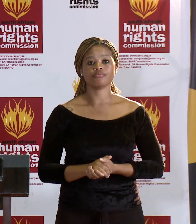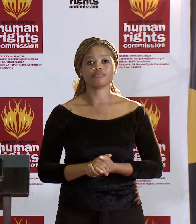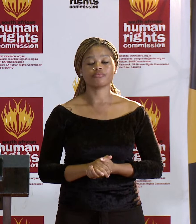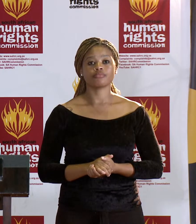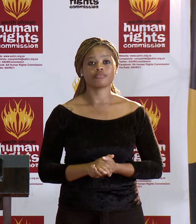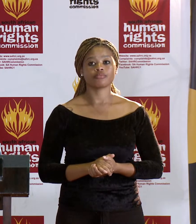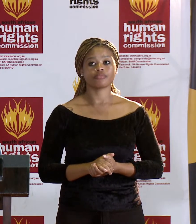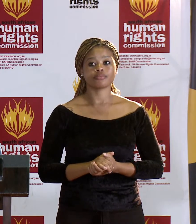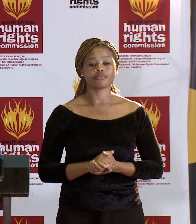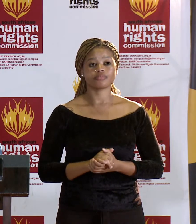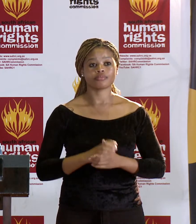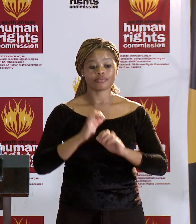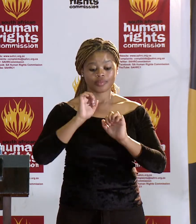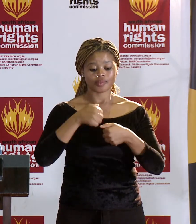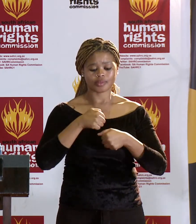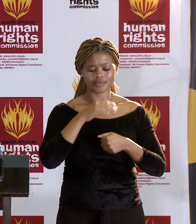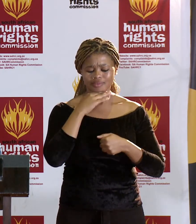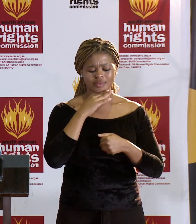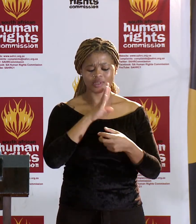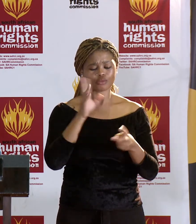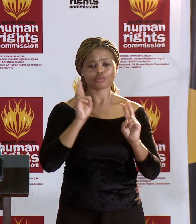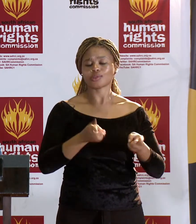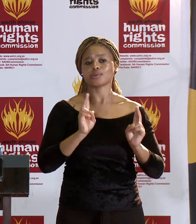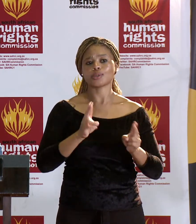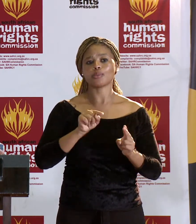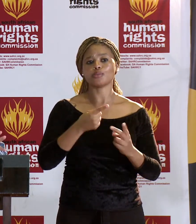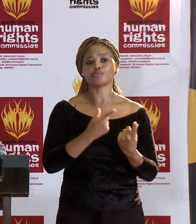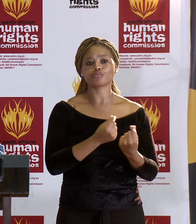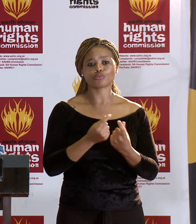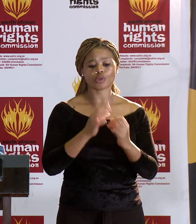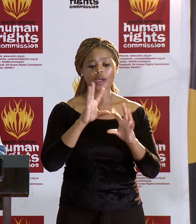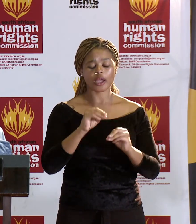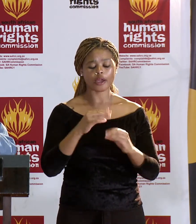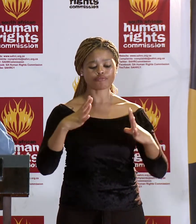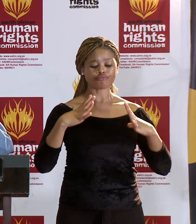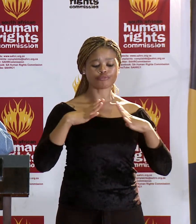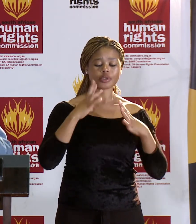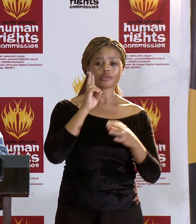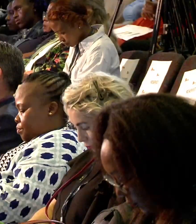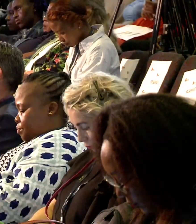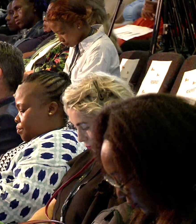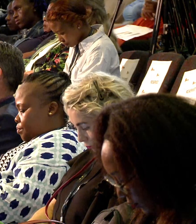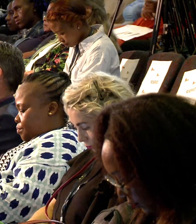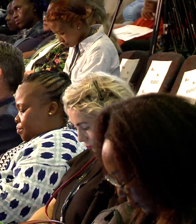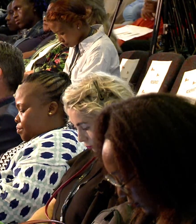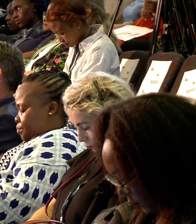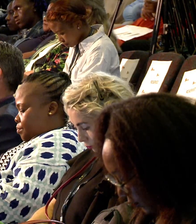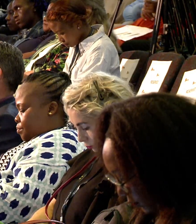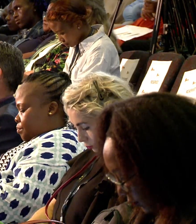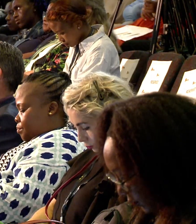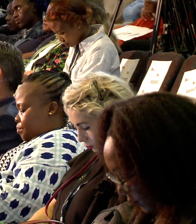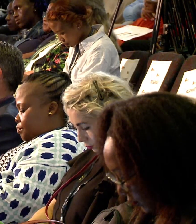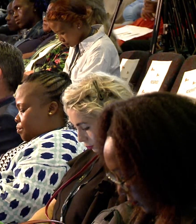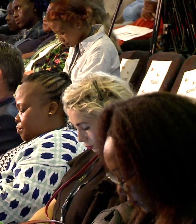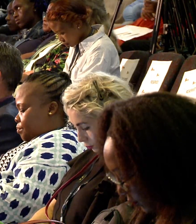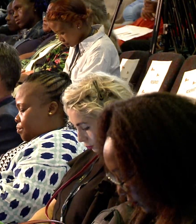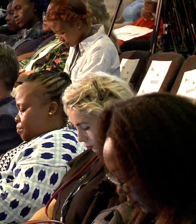It's a very unusual thing to do, right? Most people who have a rich uncle and they get something in their